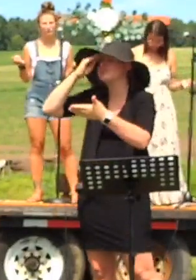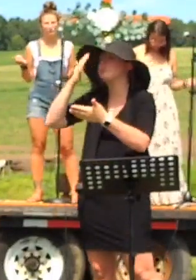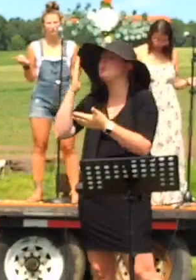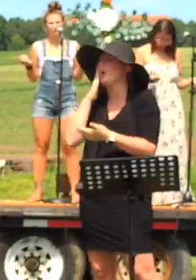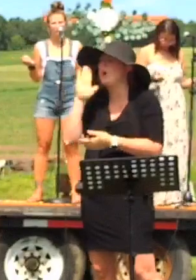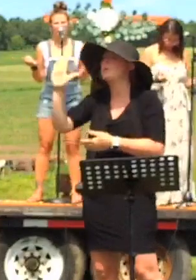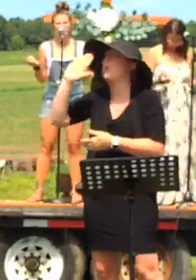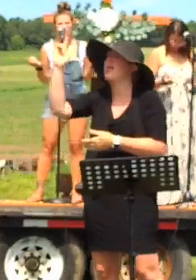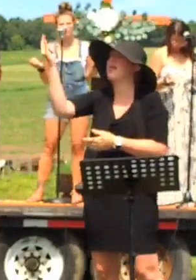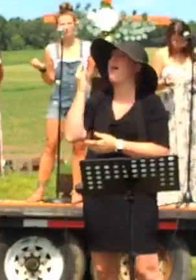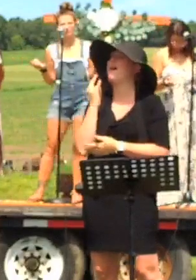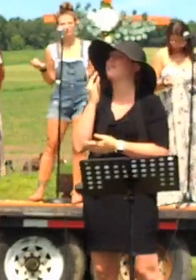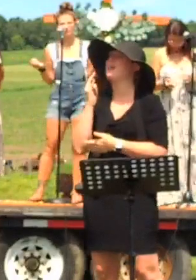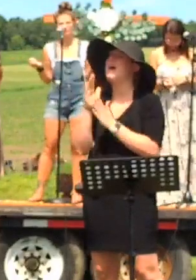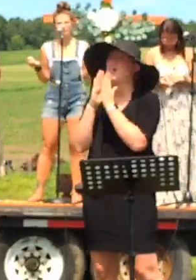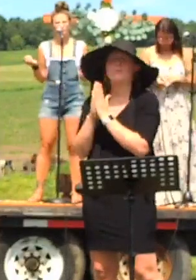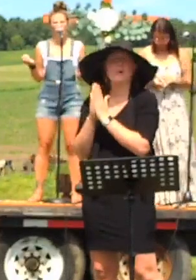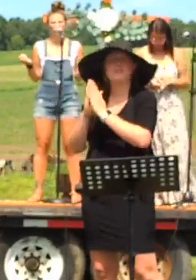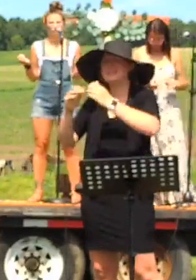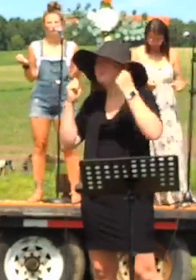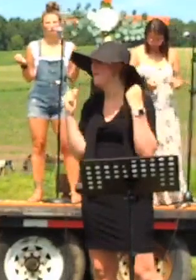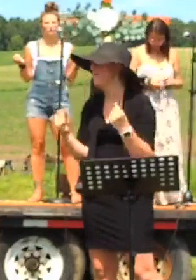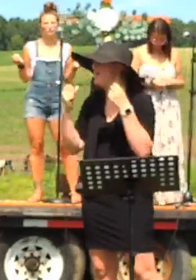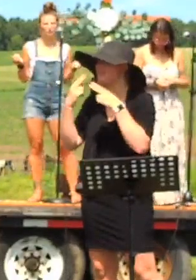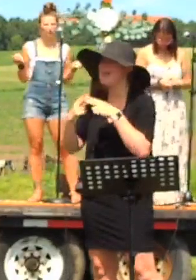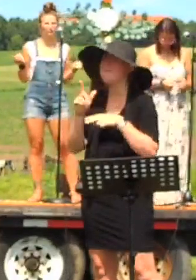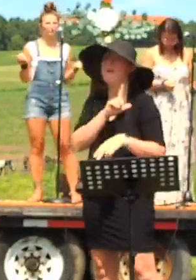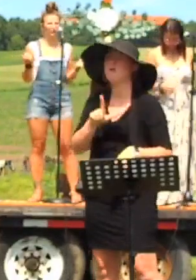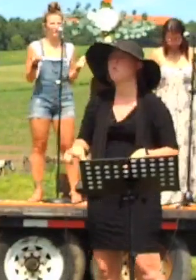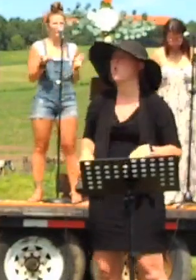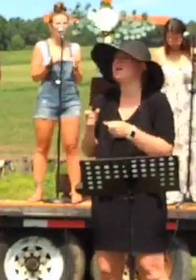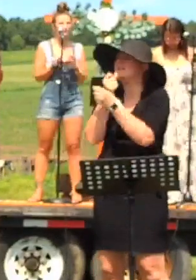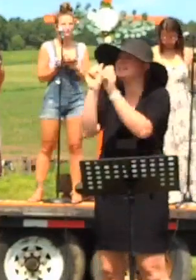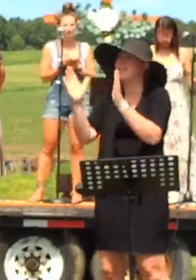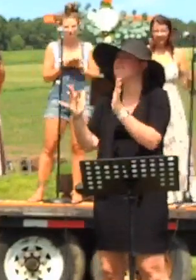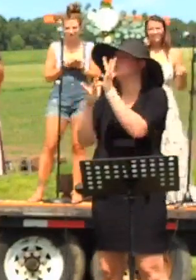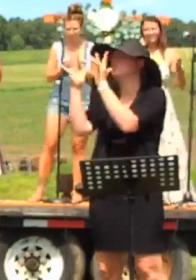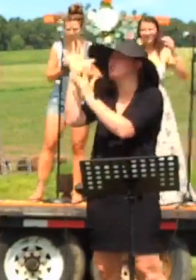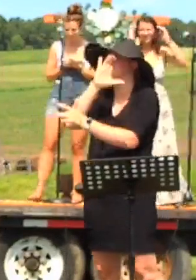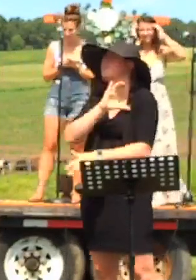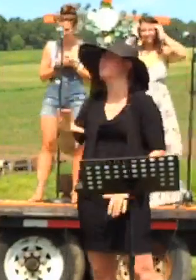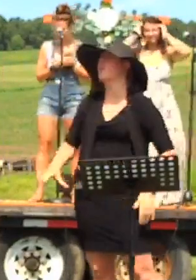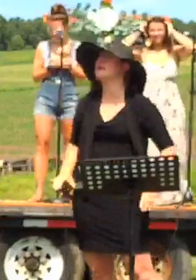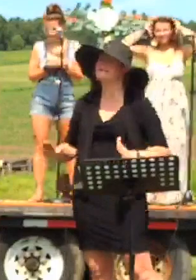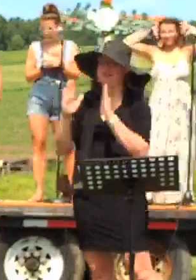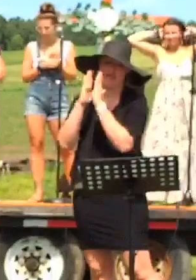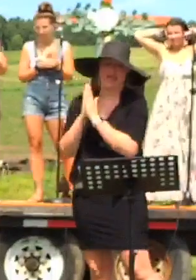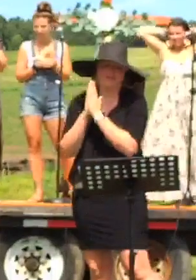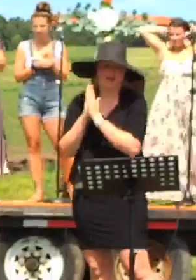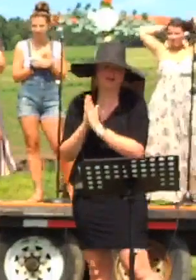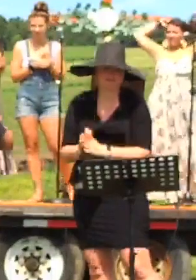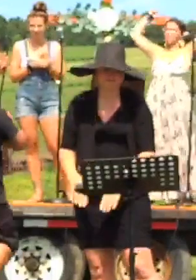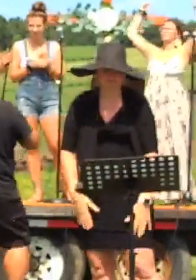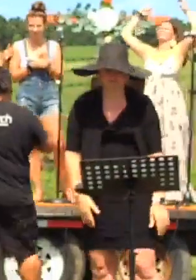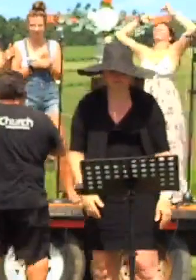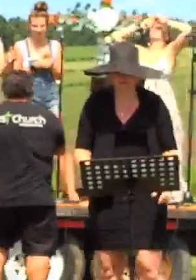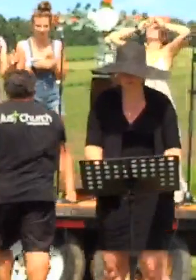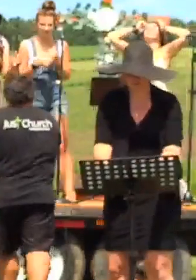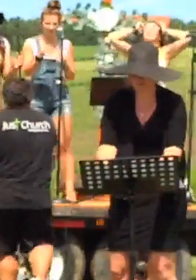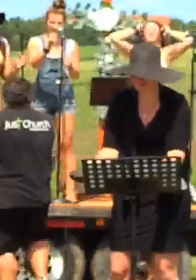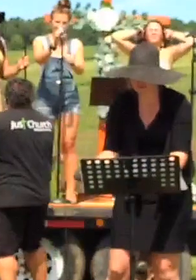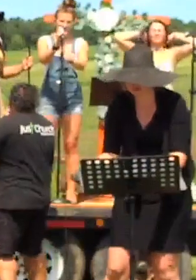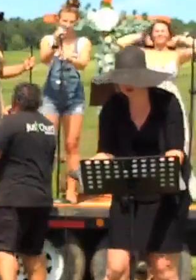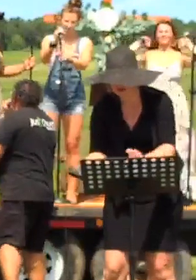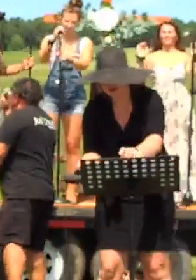pray this in the mighty name of our Lord and Savior, Jesus Christ. Amen. Amen. Now, let us rise and